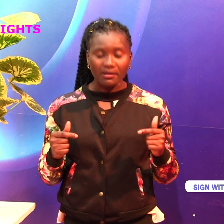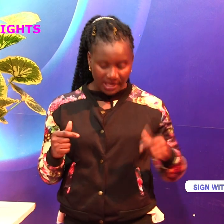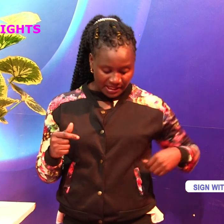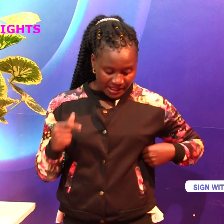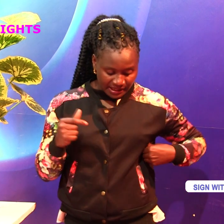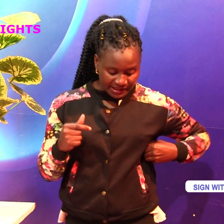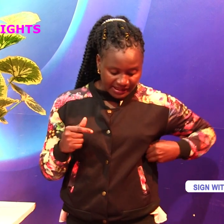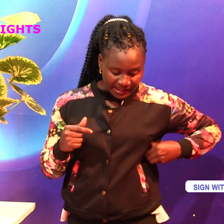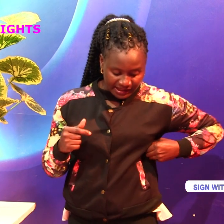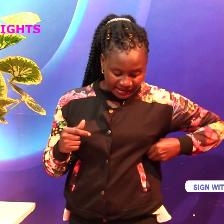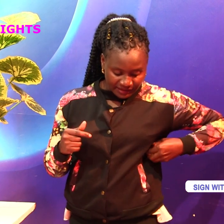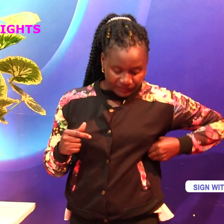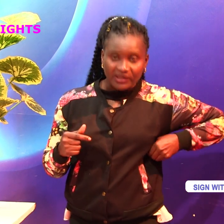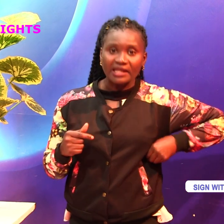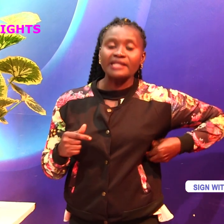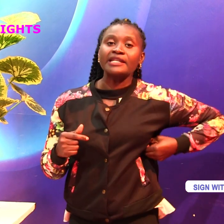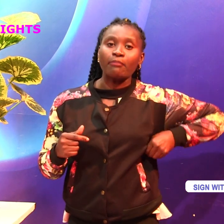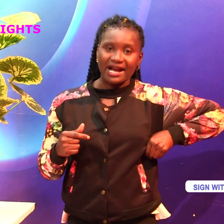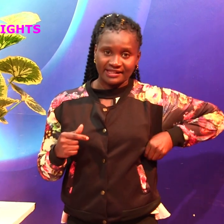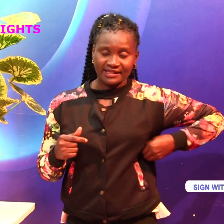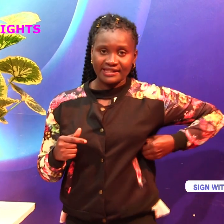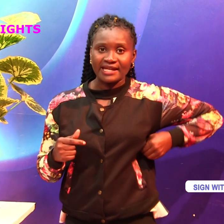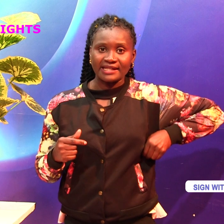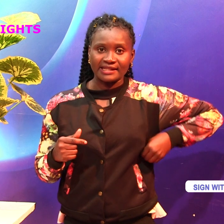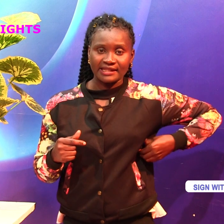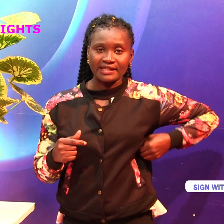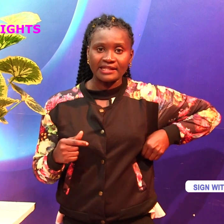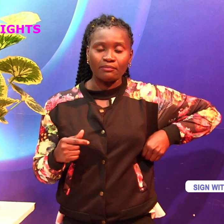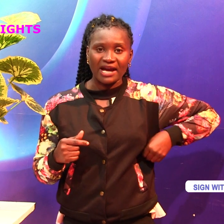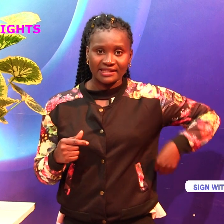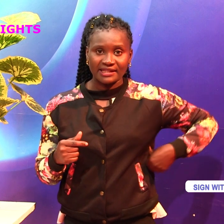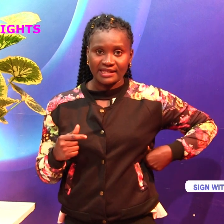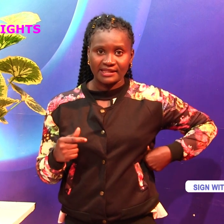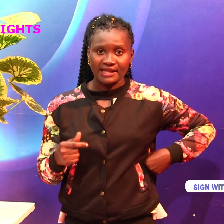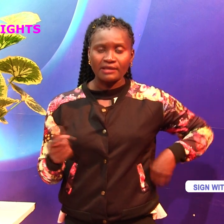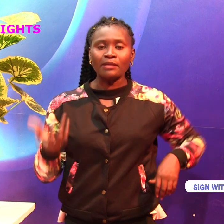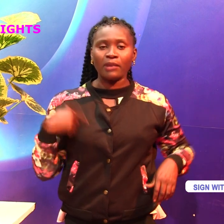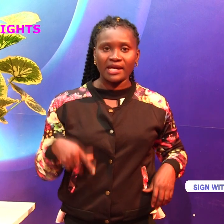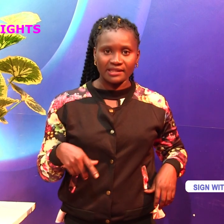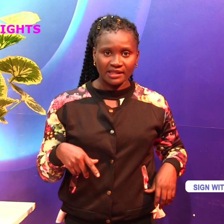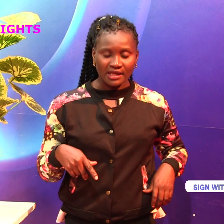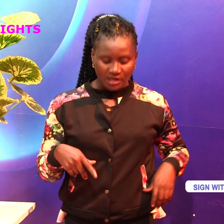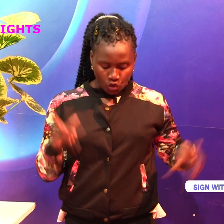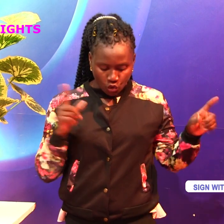remember, this sentence is in the past sentence. It is in the past tense. Depressed.